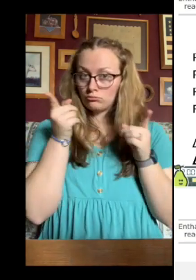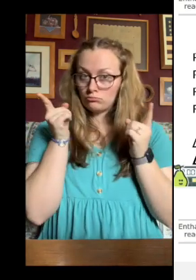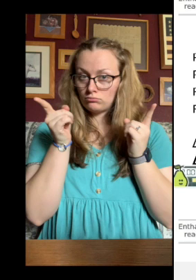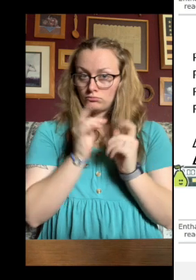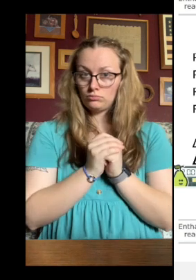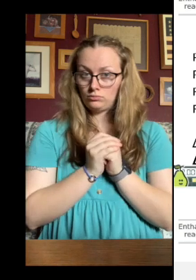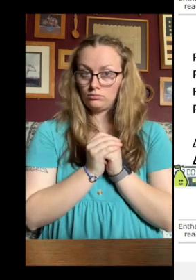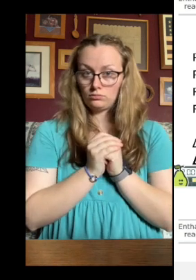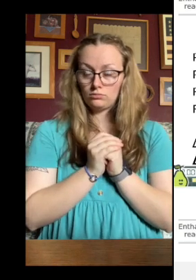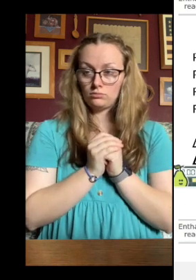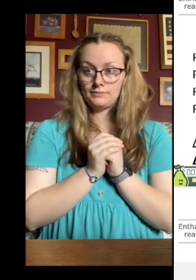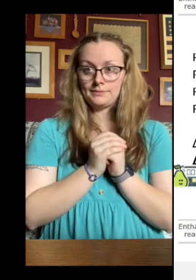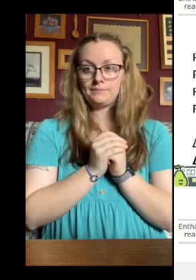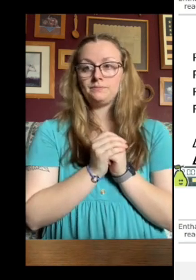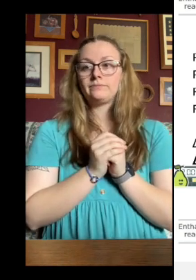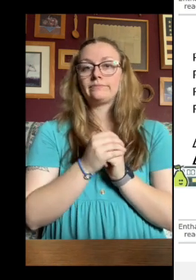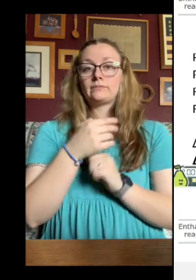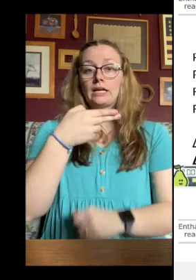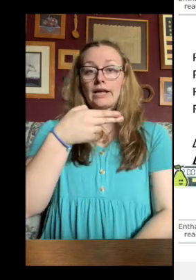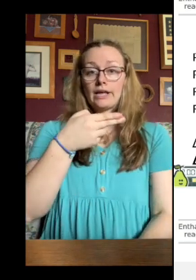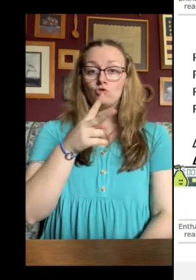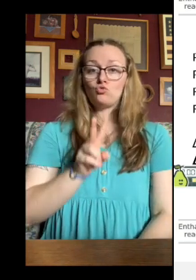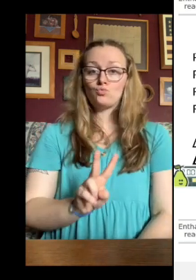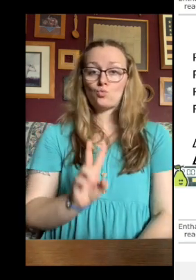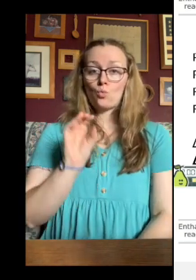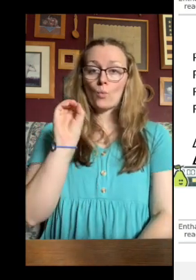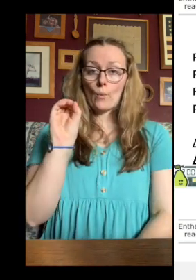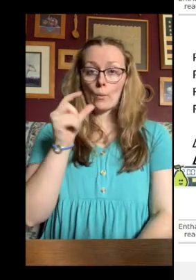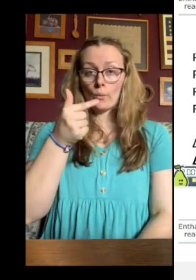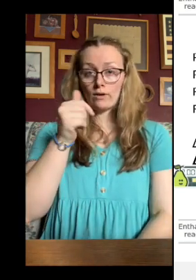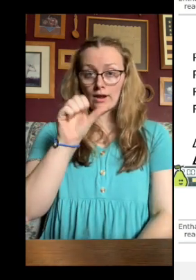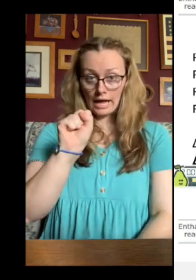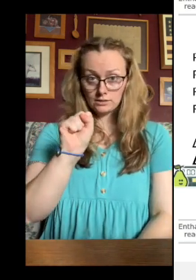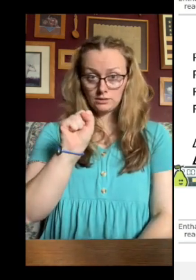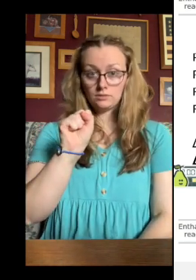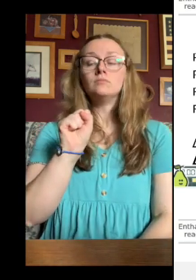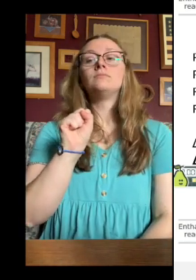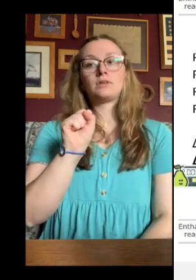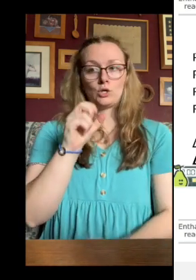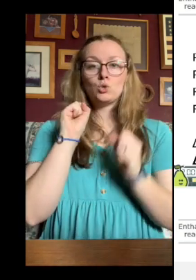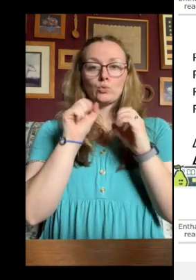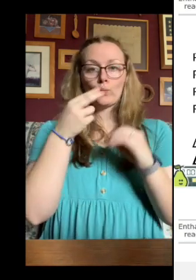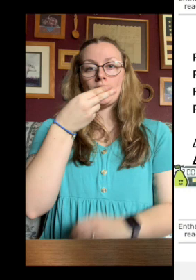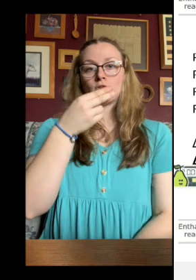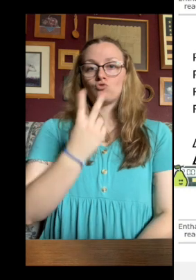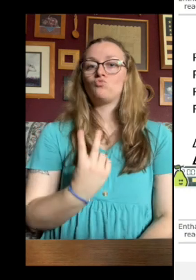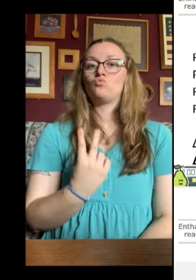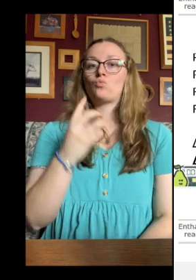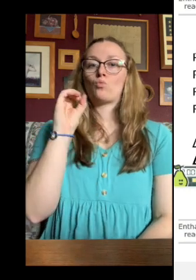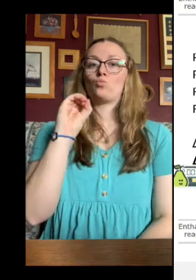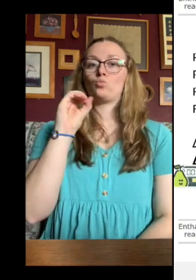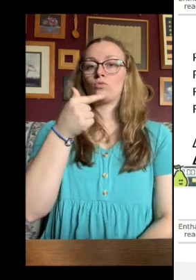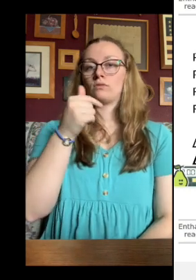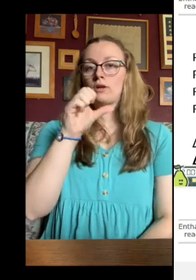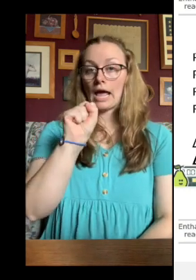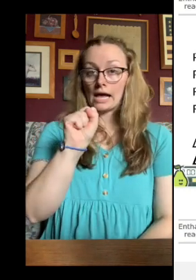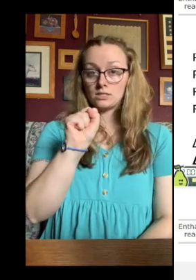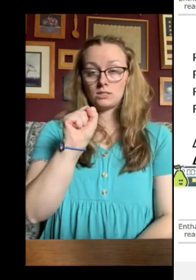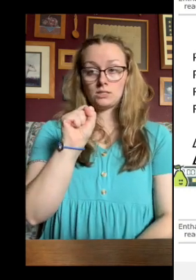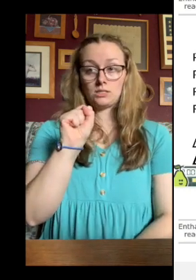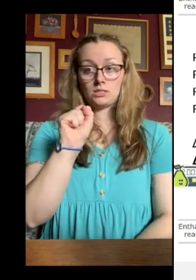bigger? H2O gas. So if we look, H2O gas is